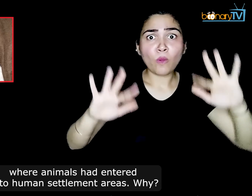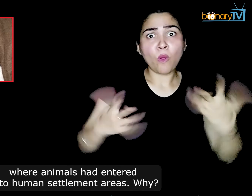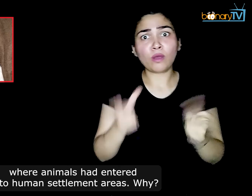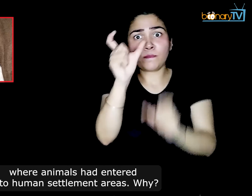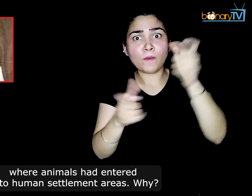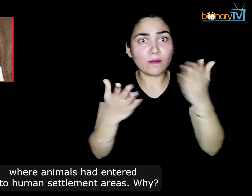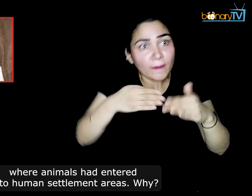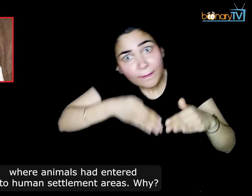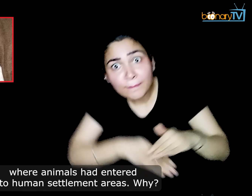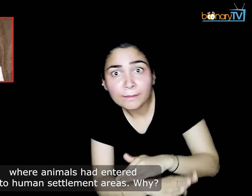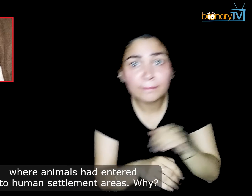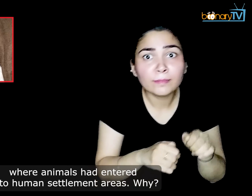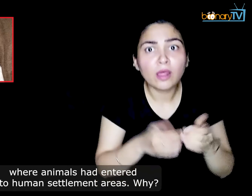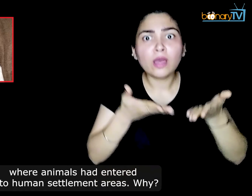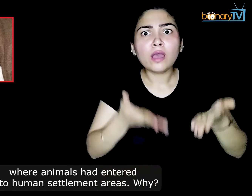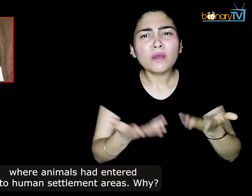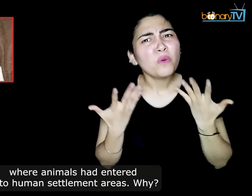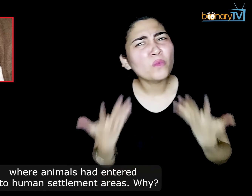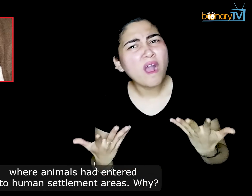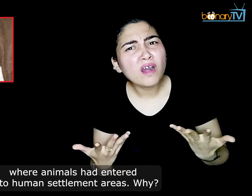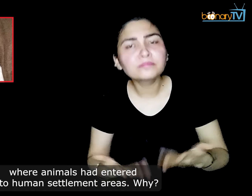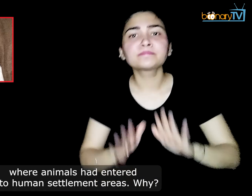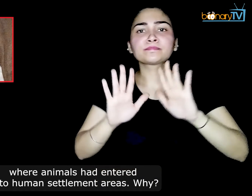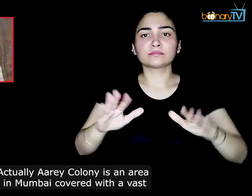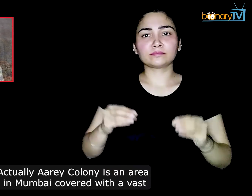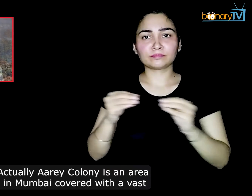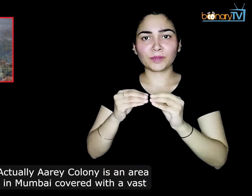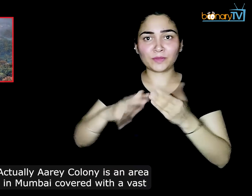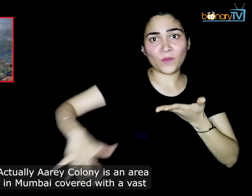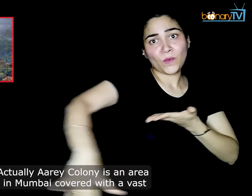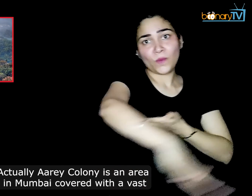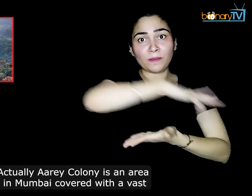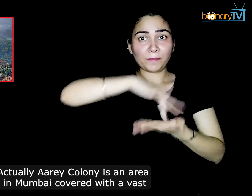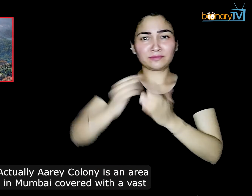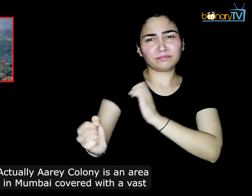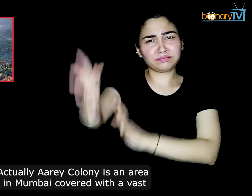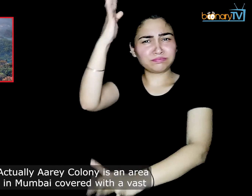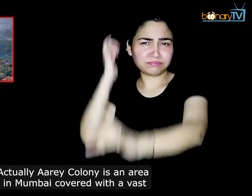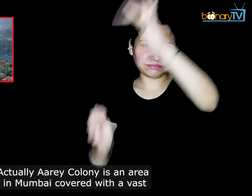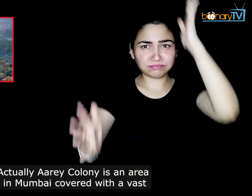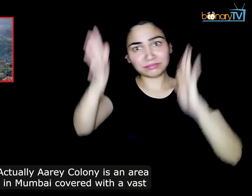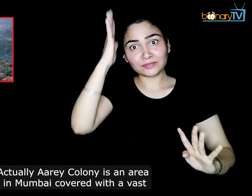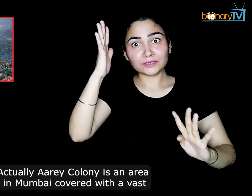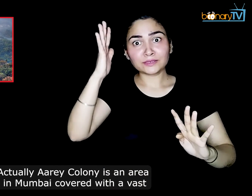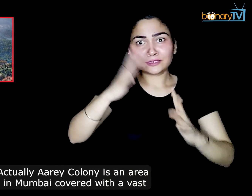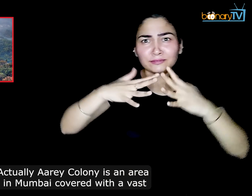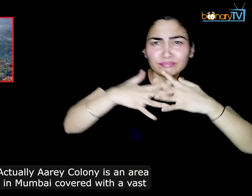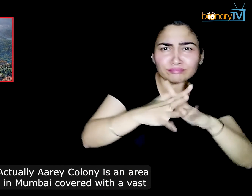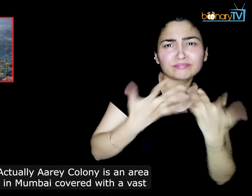entered into human settlement areas. Why? Actually, Aare Colony is an area in Mumbai covered